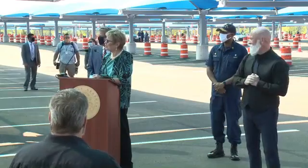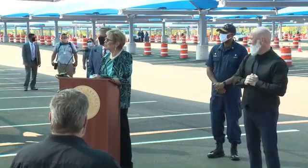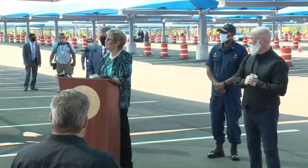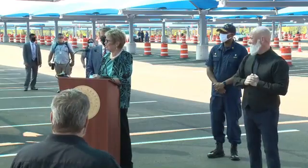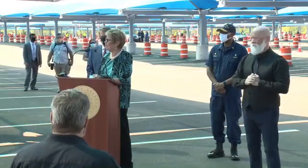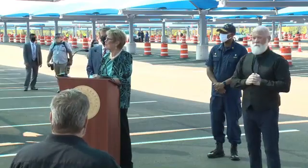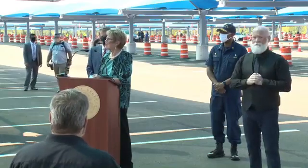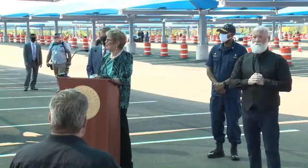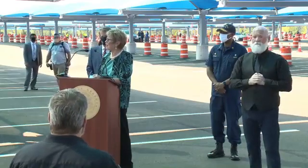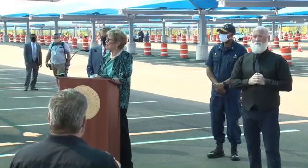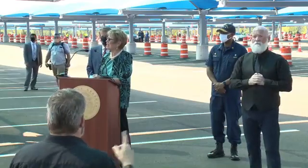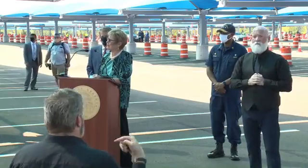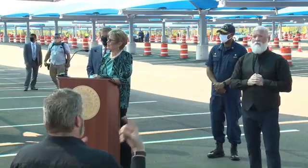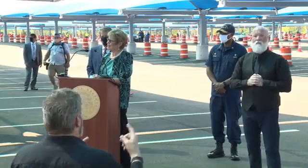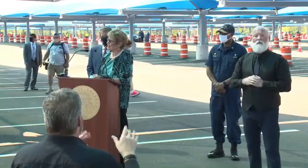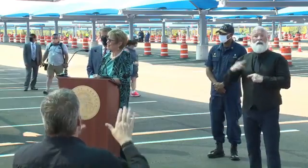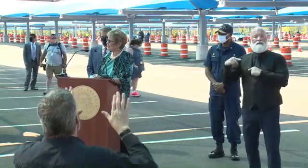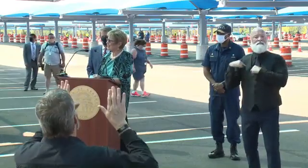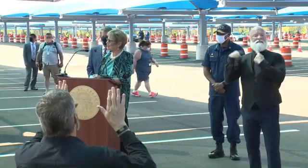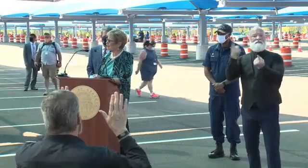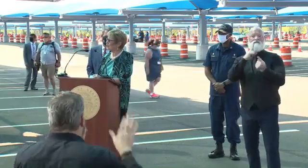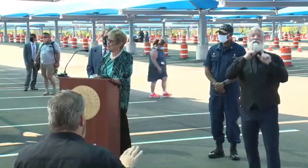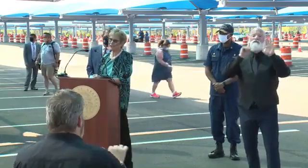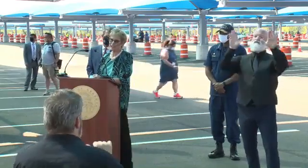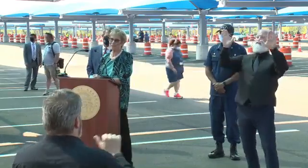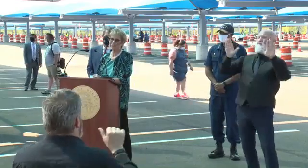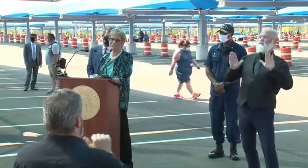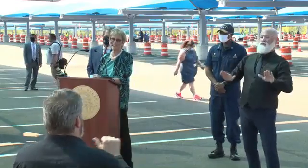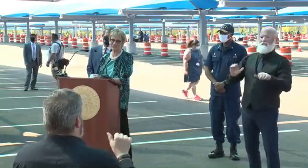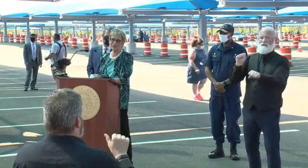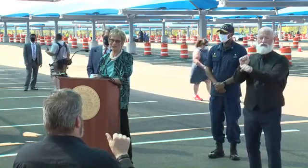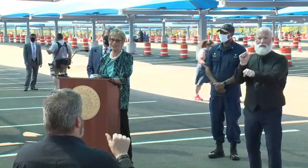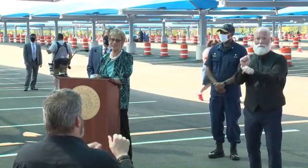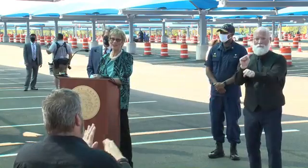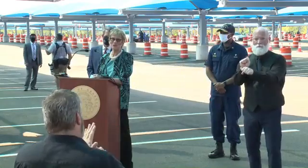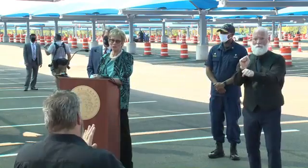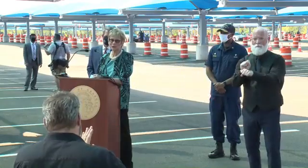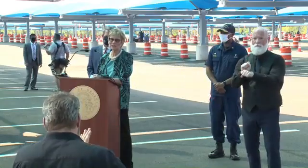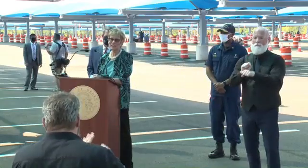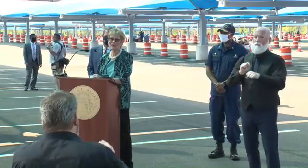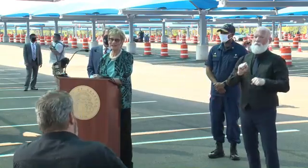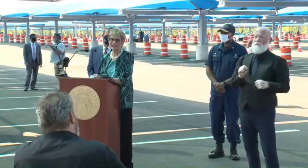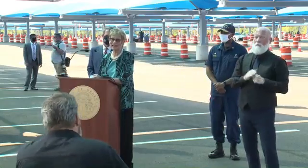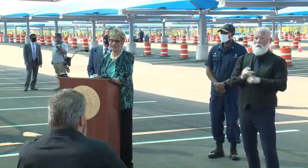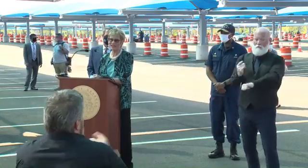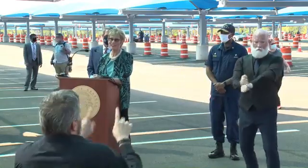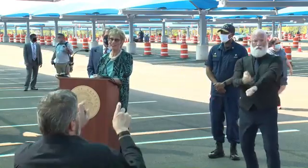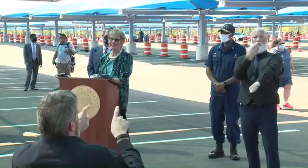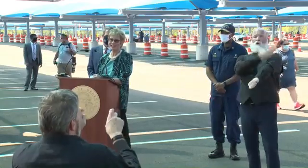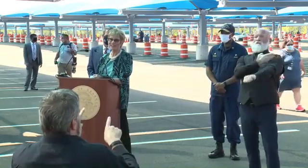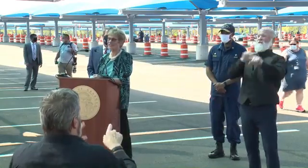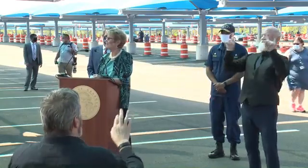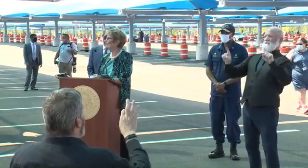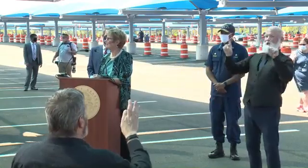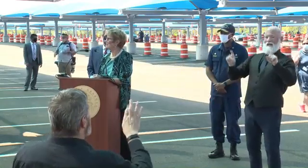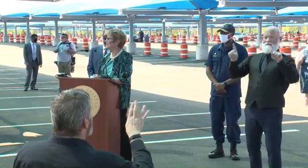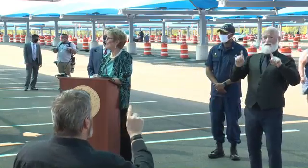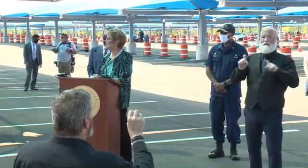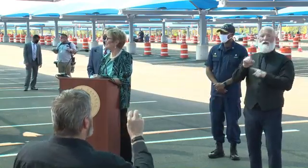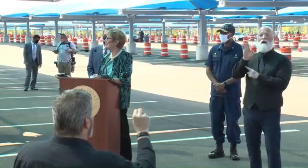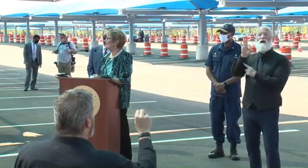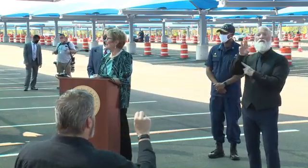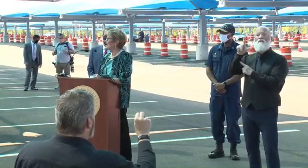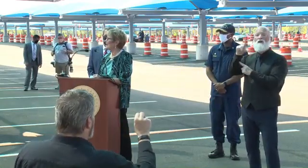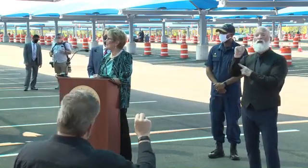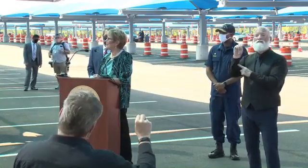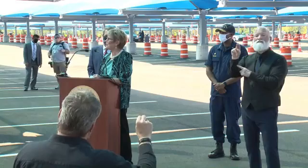an incredible job of ramping up their testing. And if you look at per capita test rates, Fulton is among the highest in the